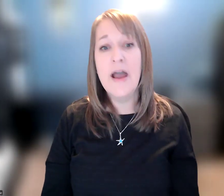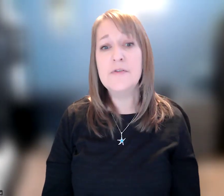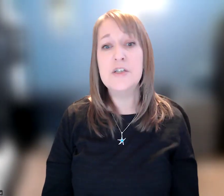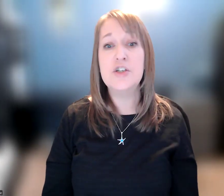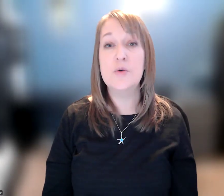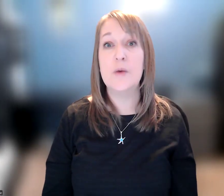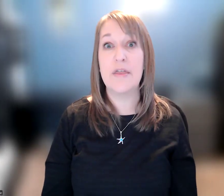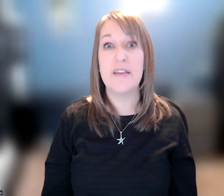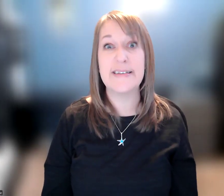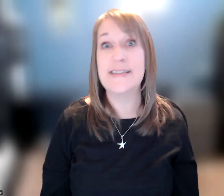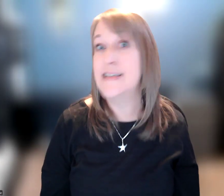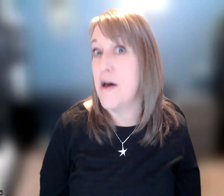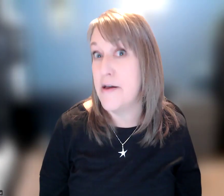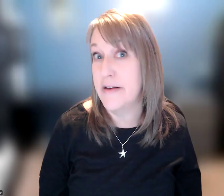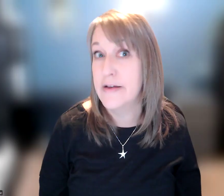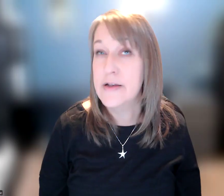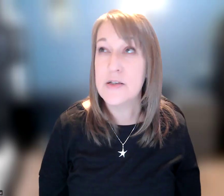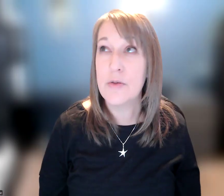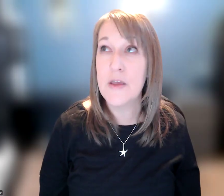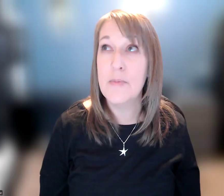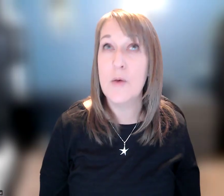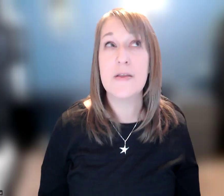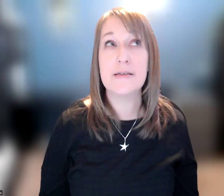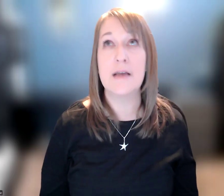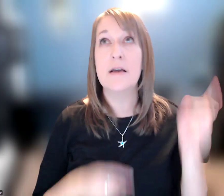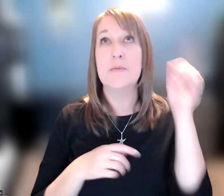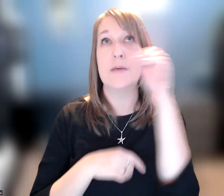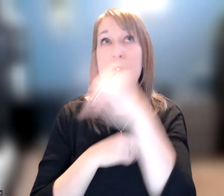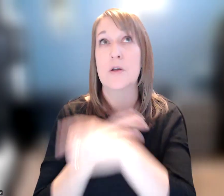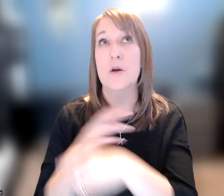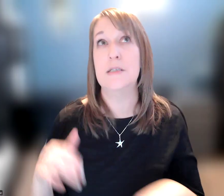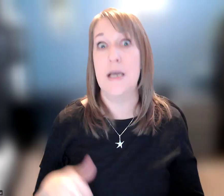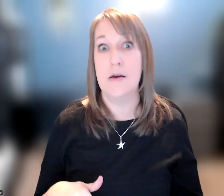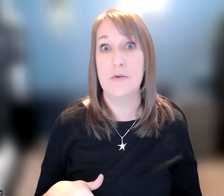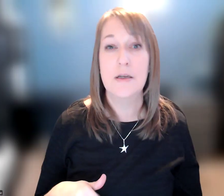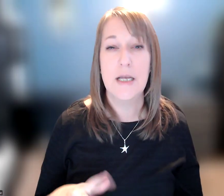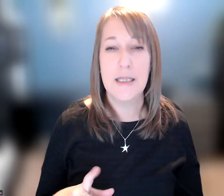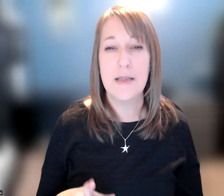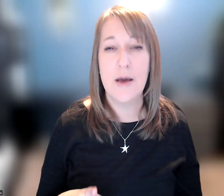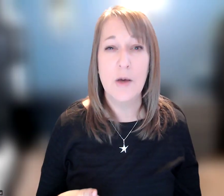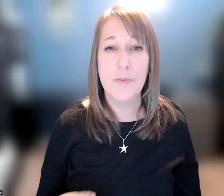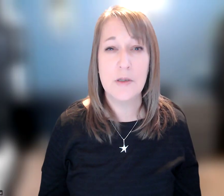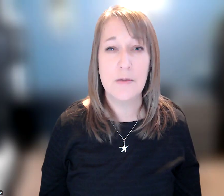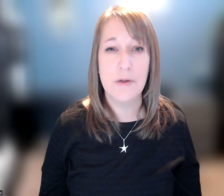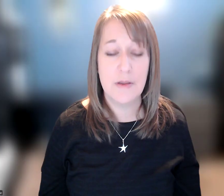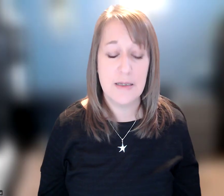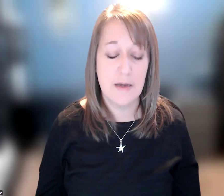have to do with the sun. So think about when the sun comes up and goes down, and then that will help you a little bit with these